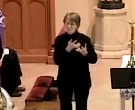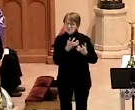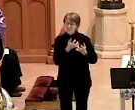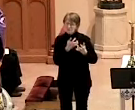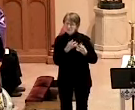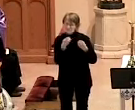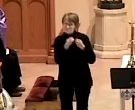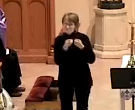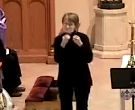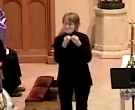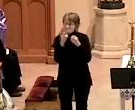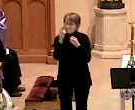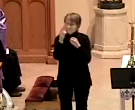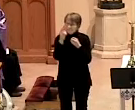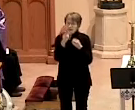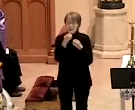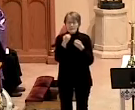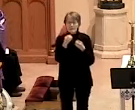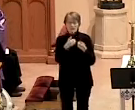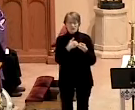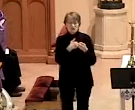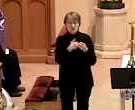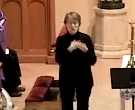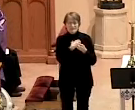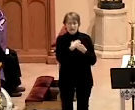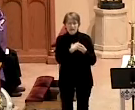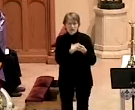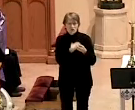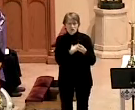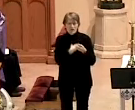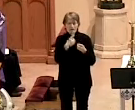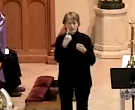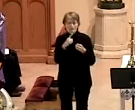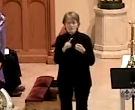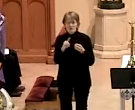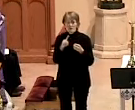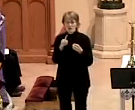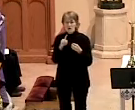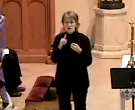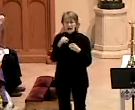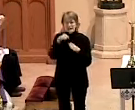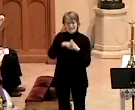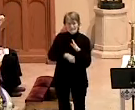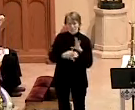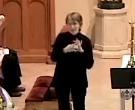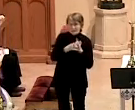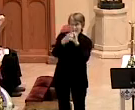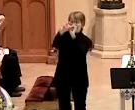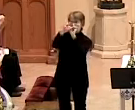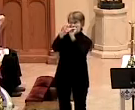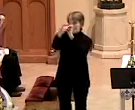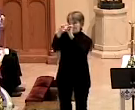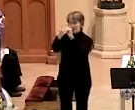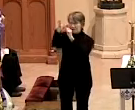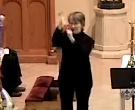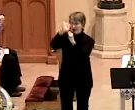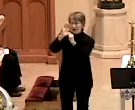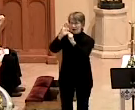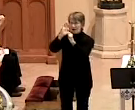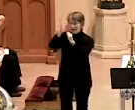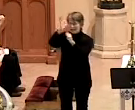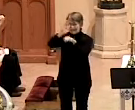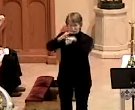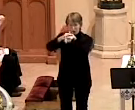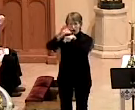it's telling you your soul is hungering for a deeper relationship and God is calling you to